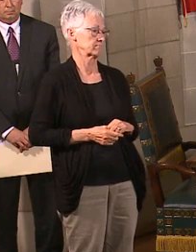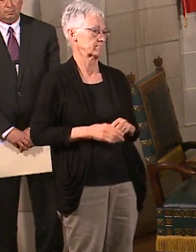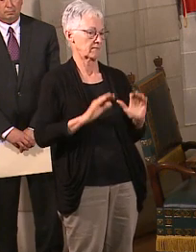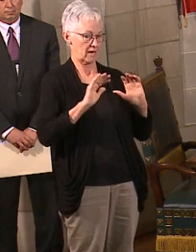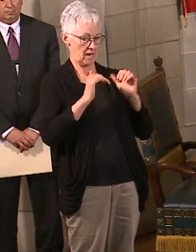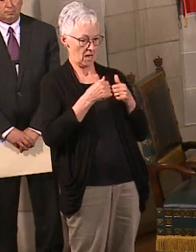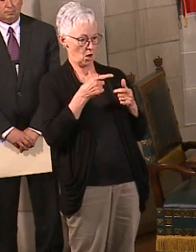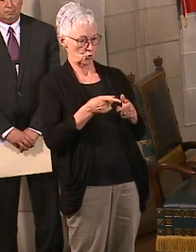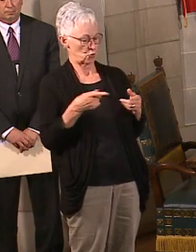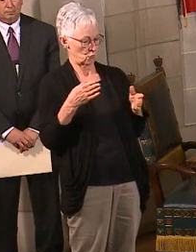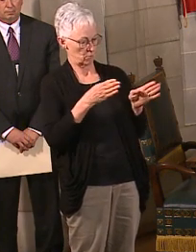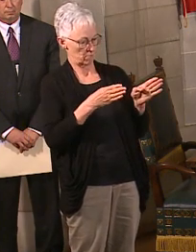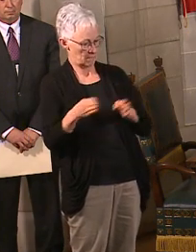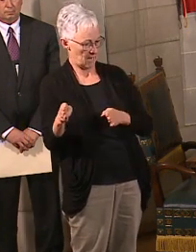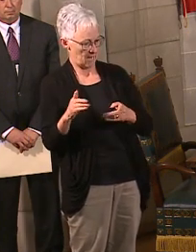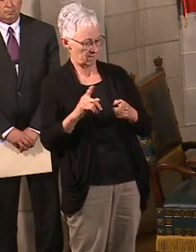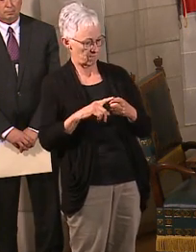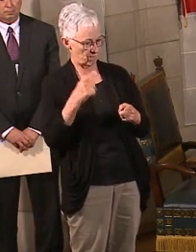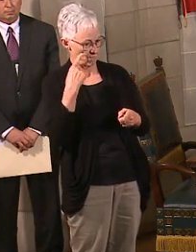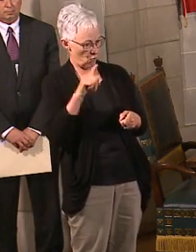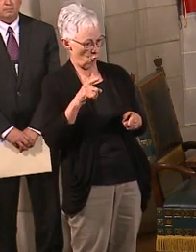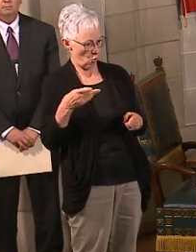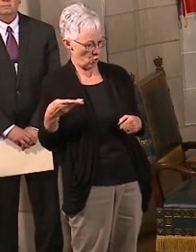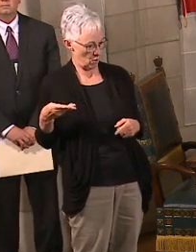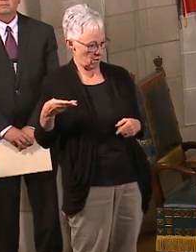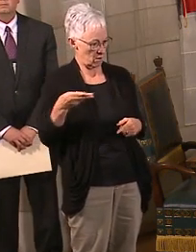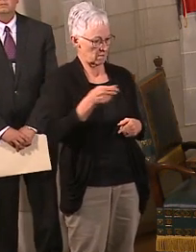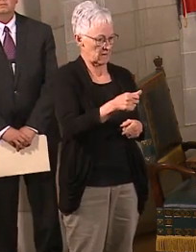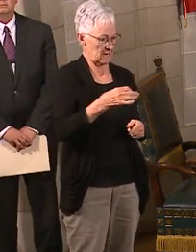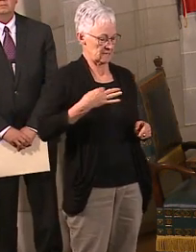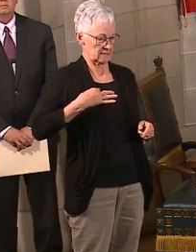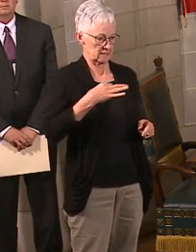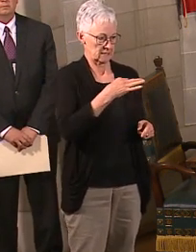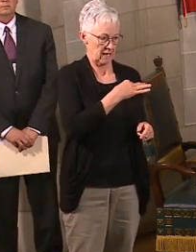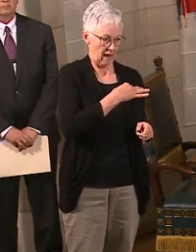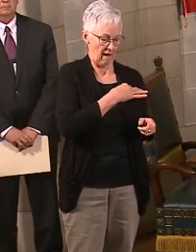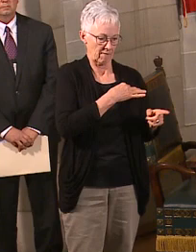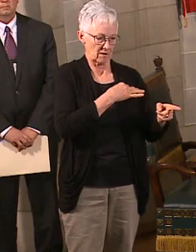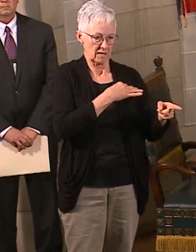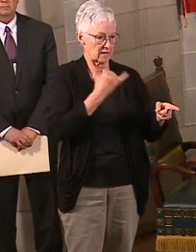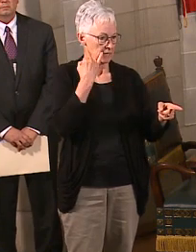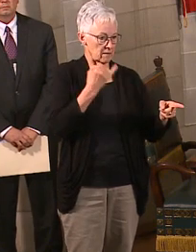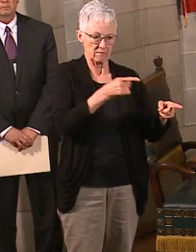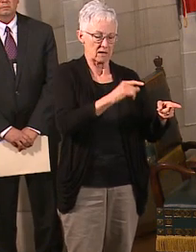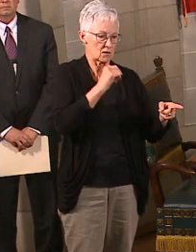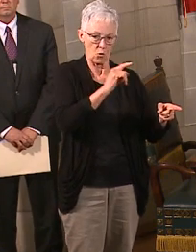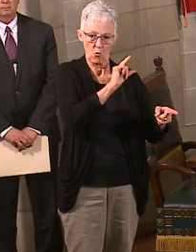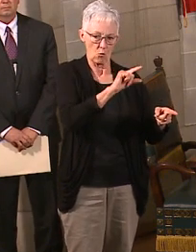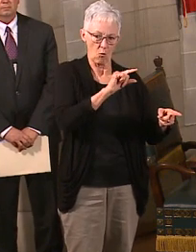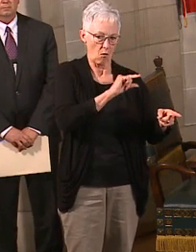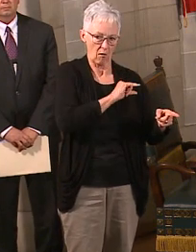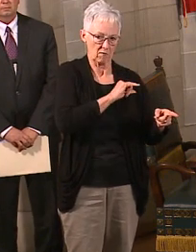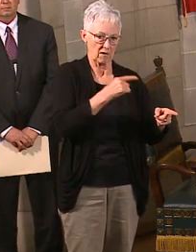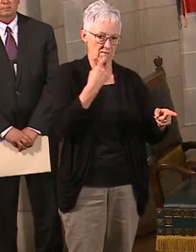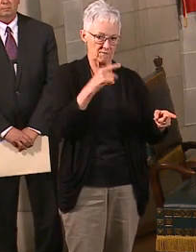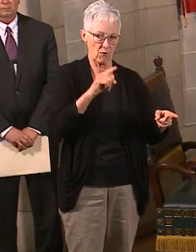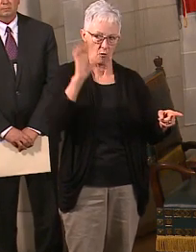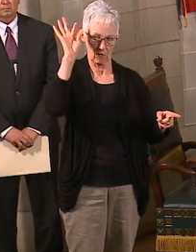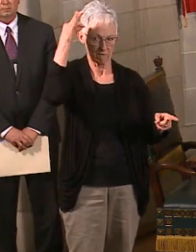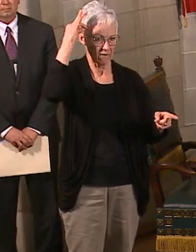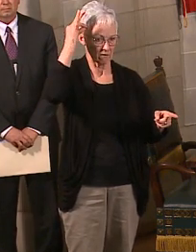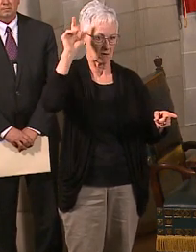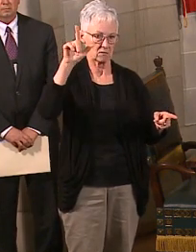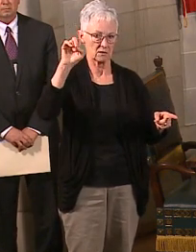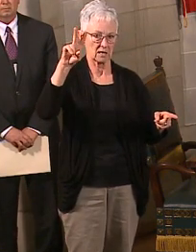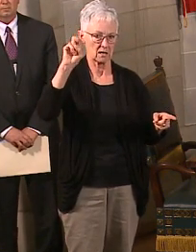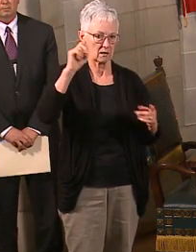essential staff that are excluded from the federal leave program to take coronavirus time off because, say, their children are